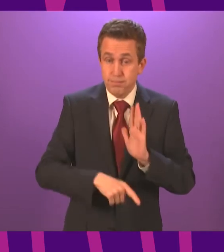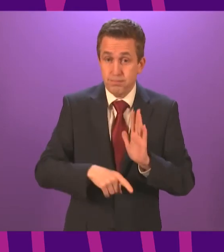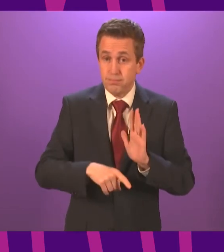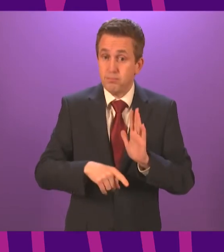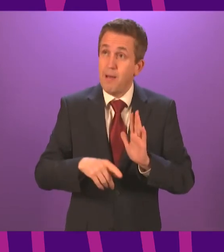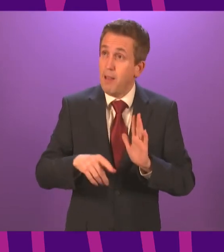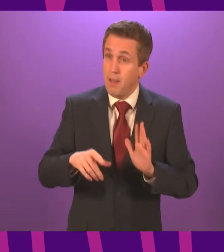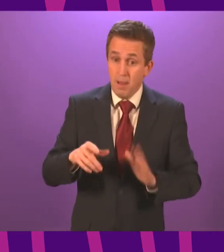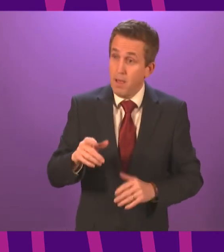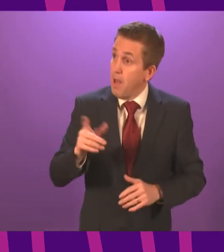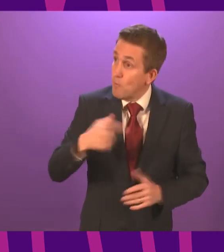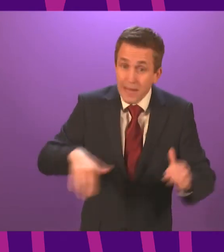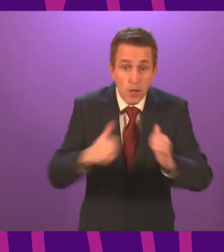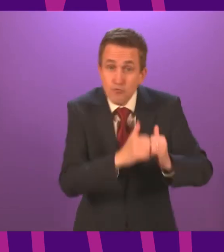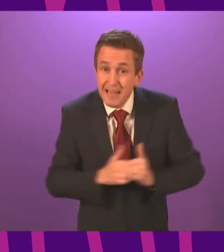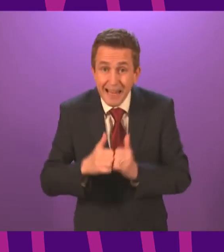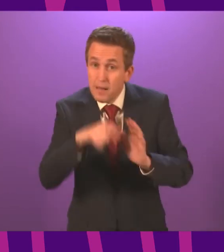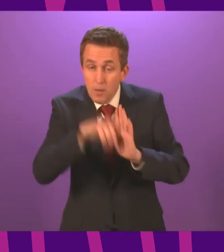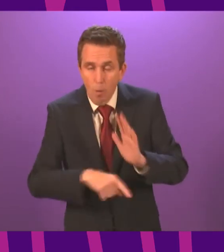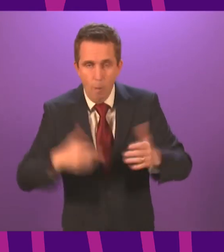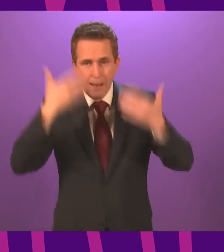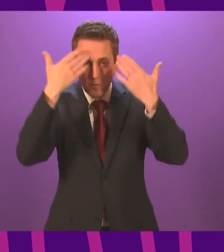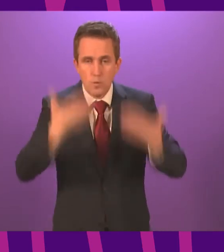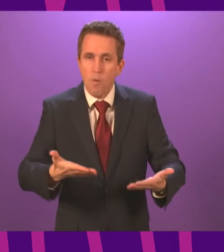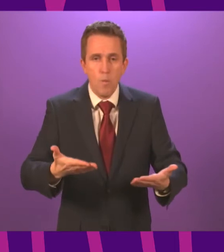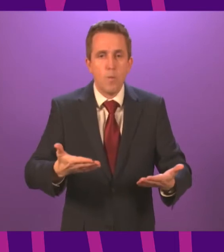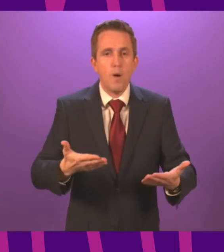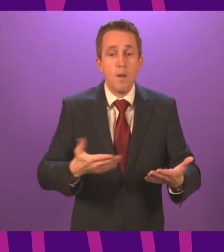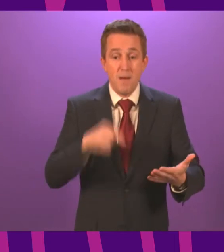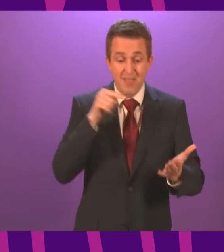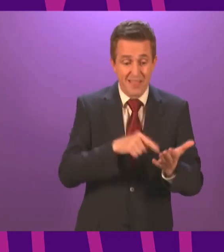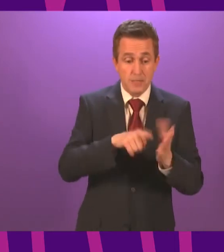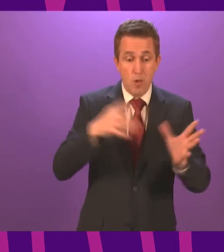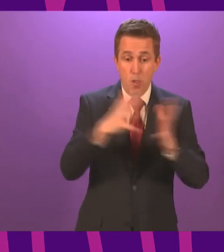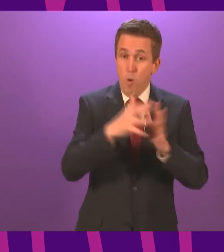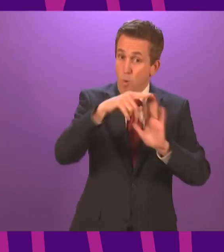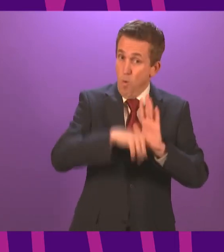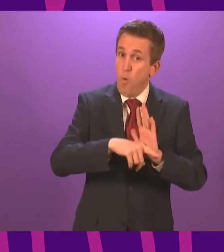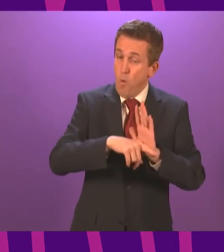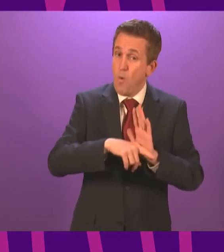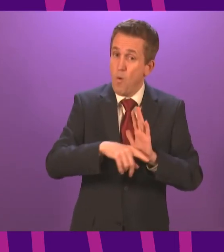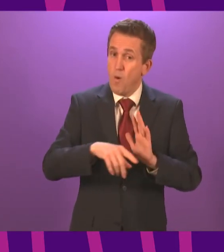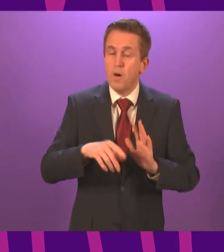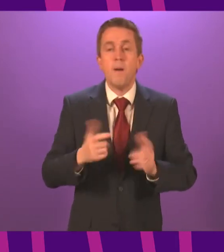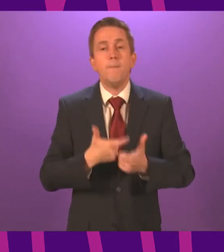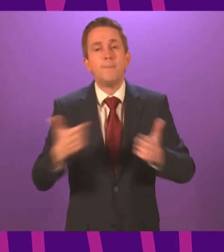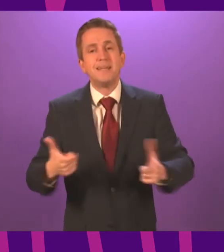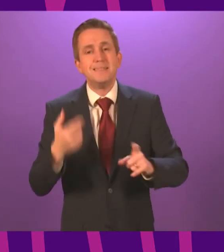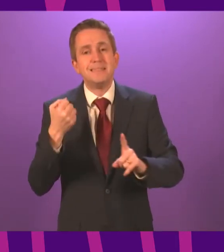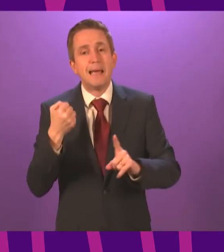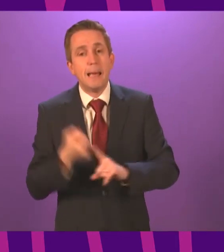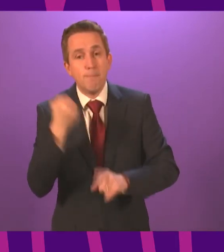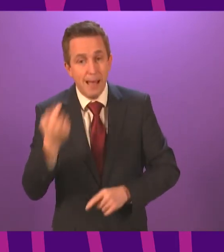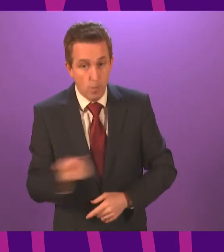to, well, are we about to agree? I don't know. It will be, the greatest impact will be on